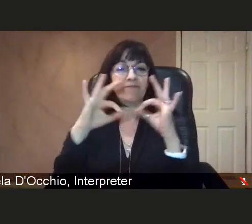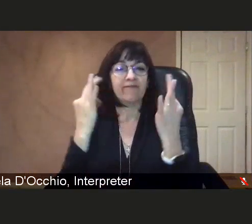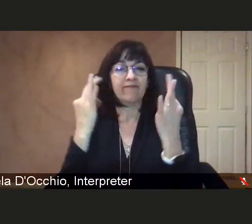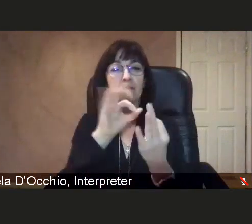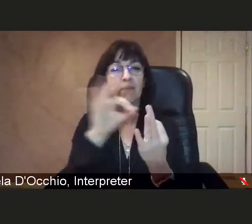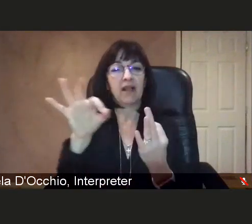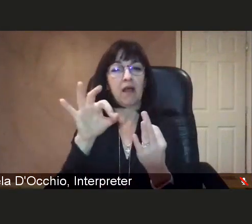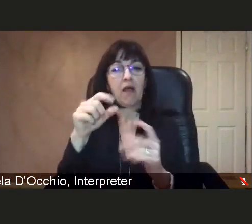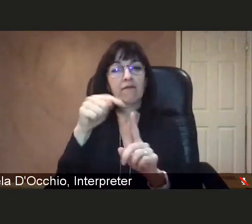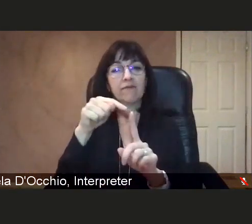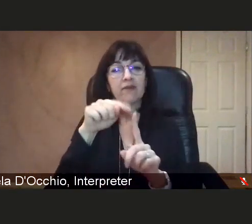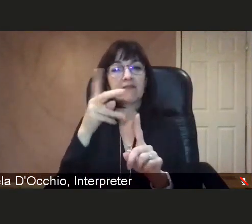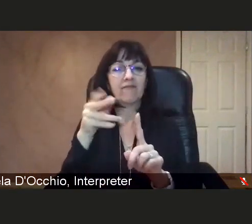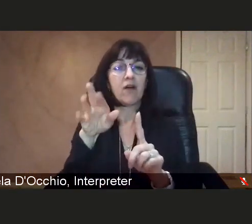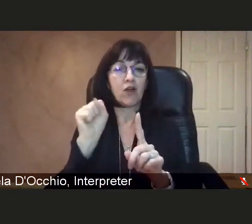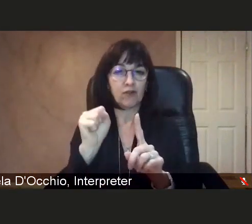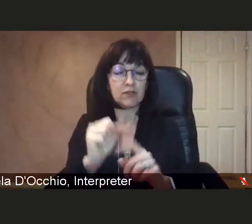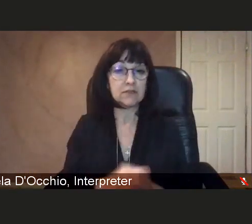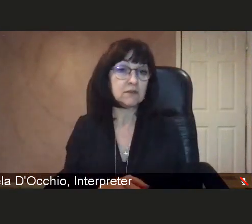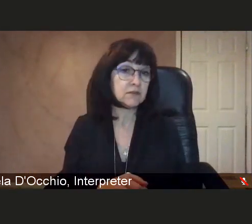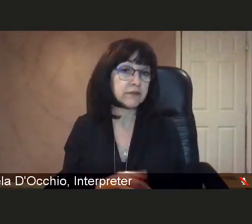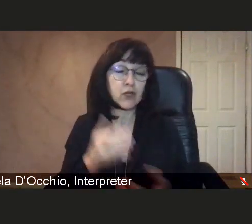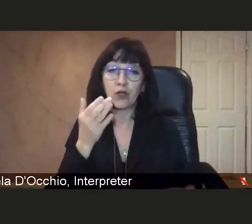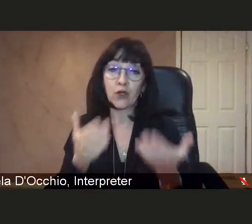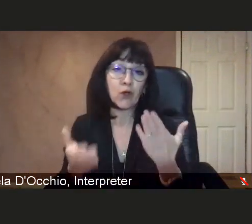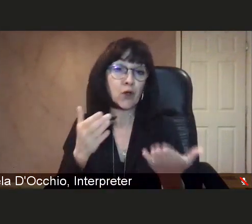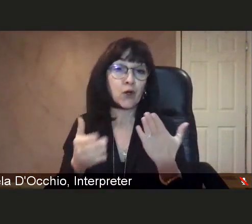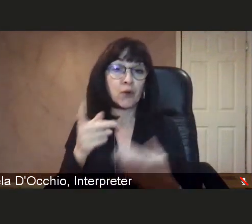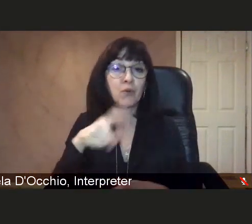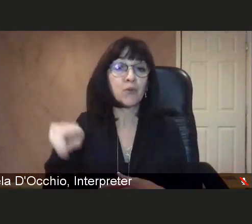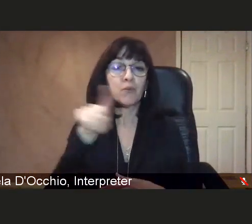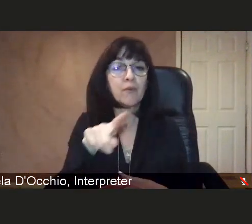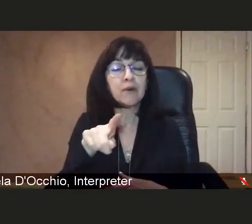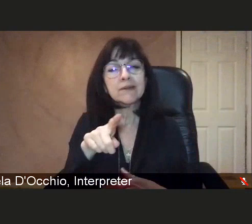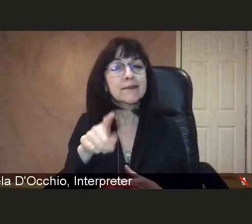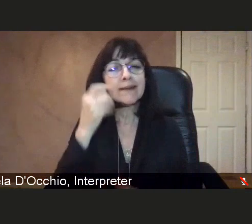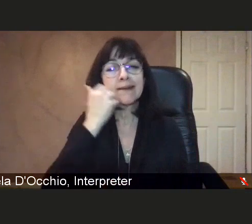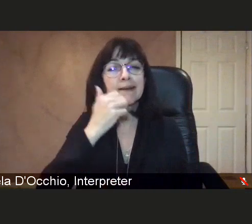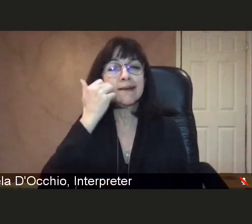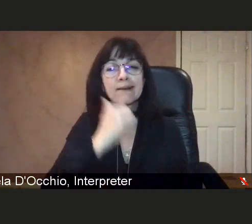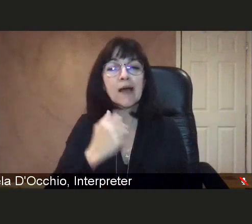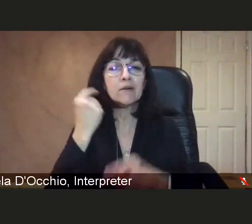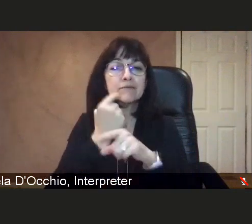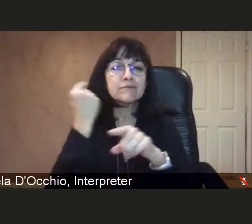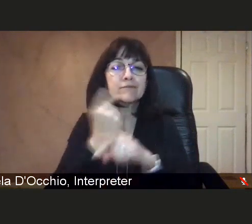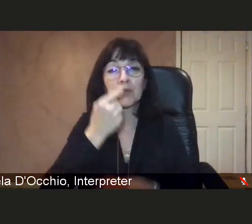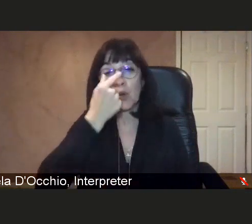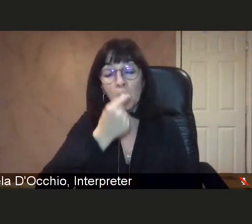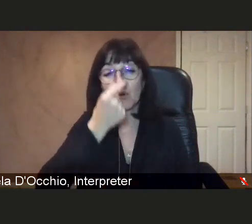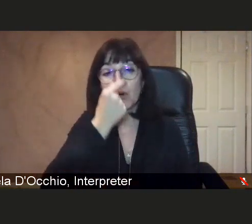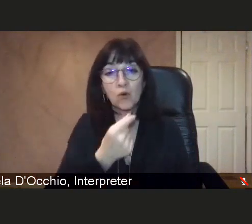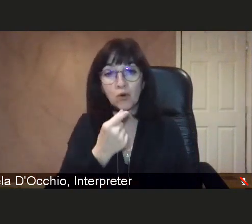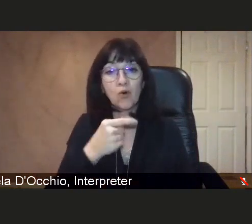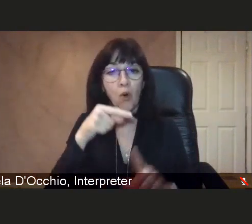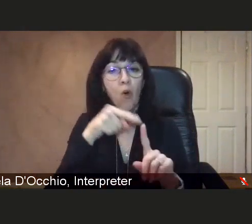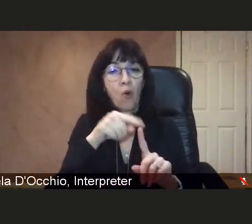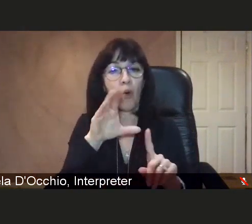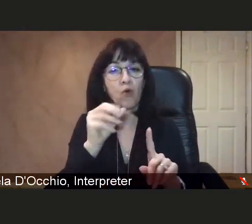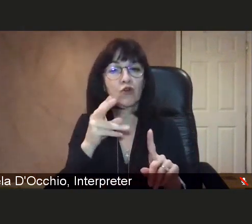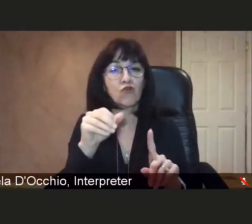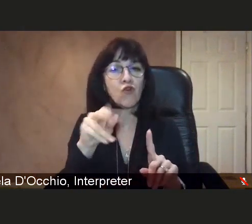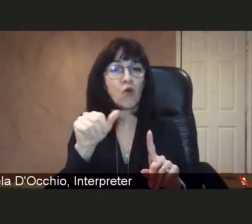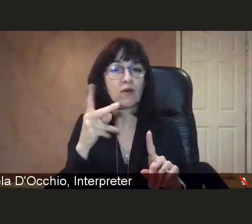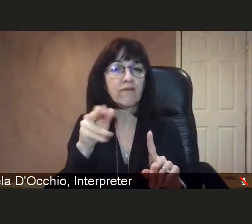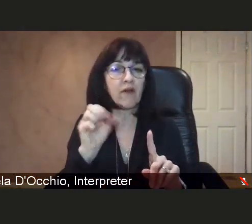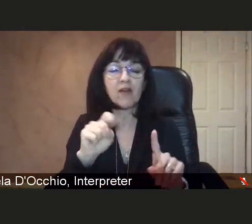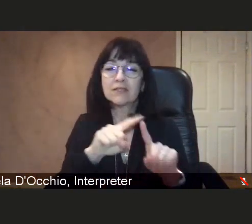had a coronavirus, as they normally cause the common cold. This is different. This is a